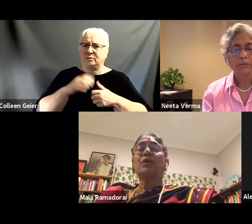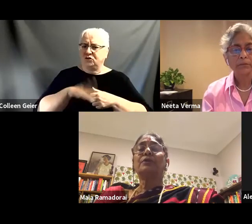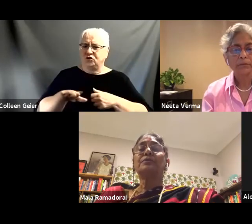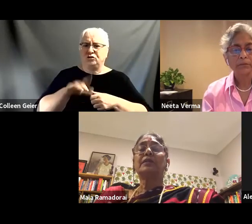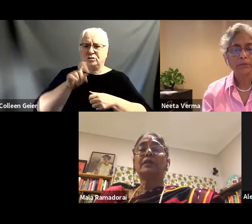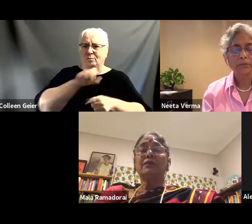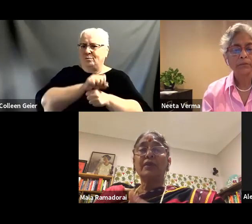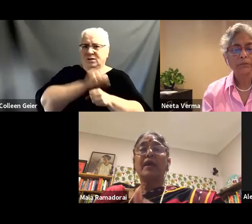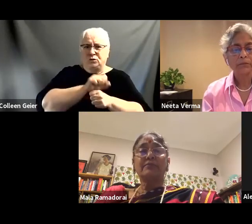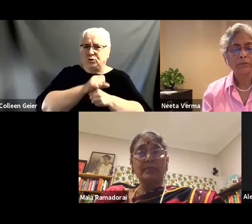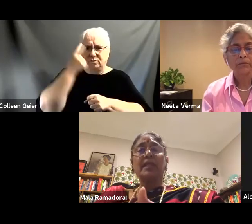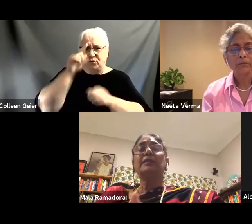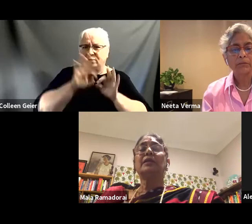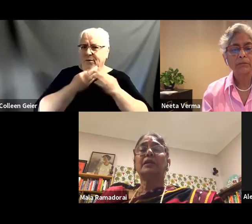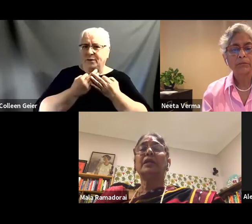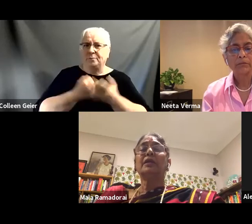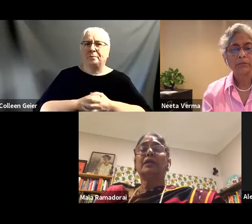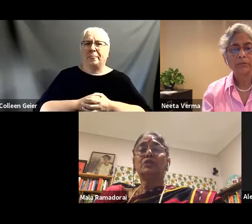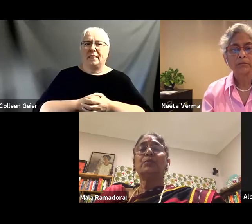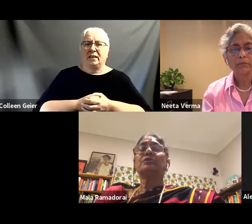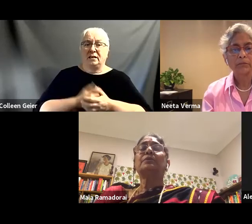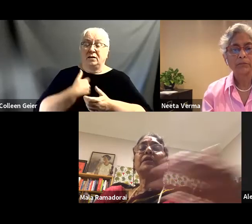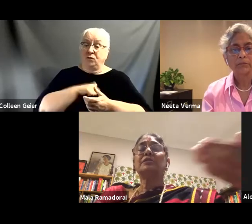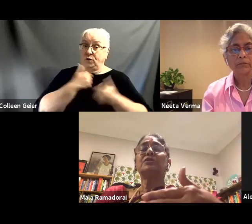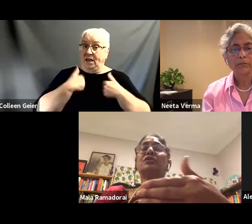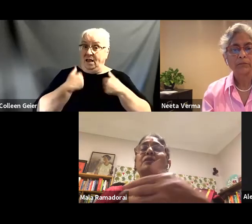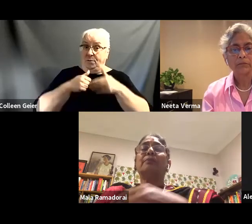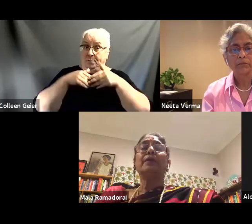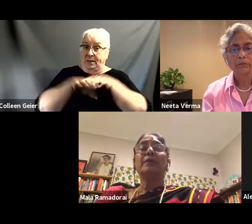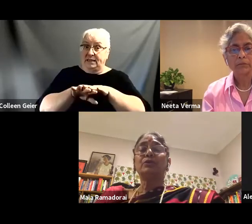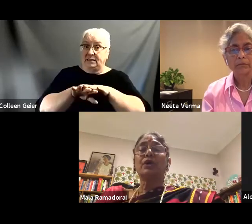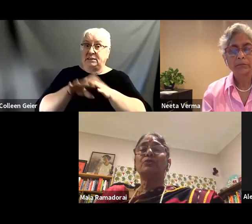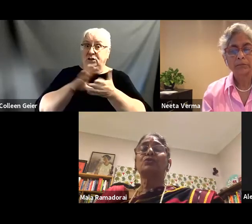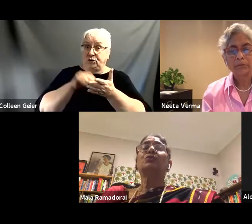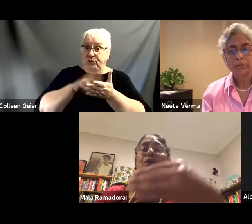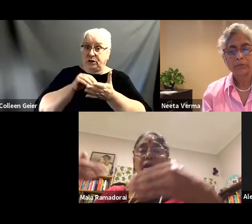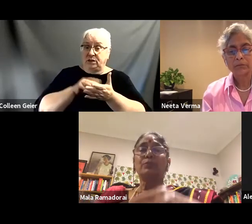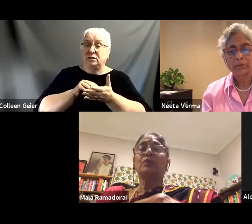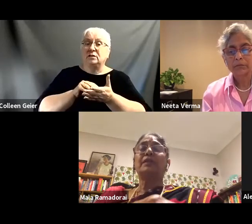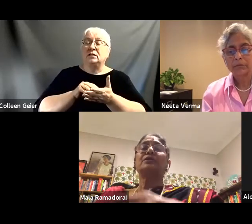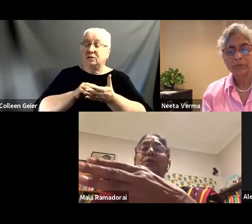kind of problems, I think if we have blended learning, it's possible that these children may be able to come to